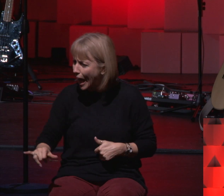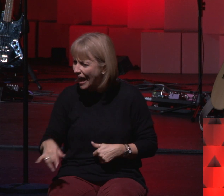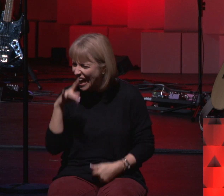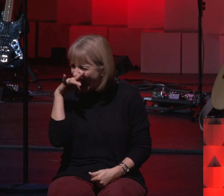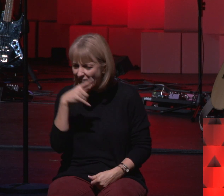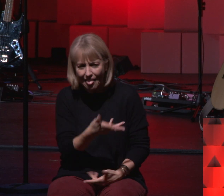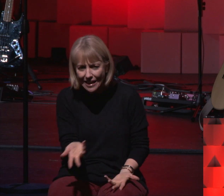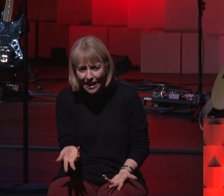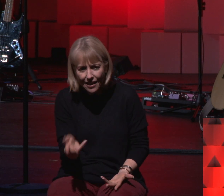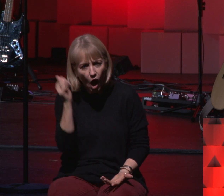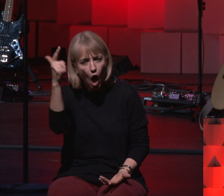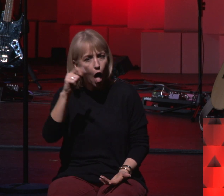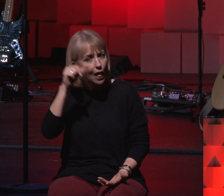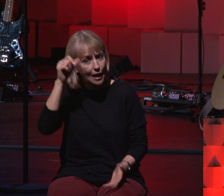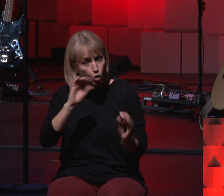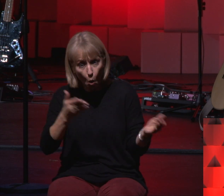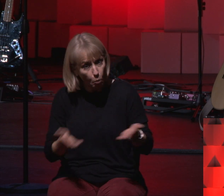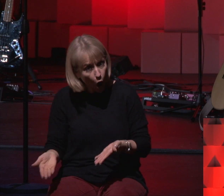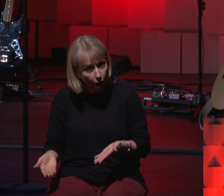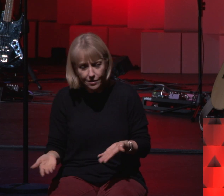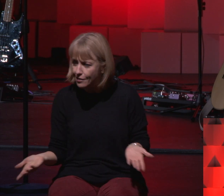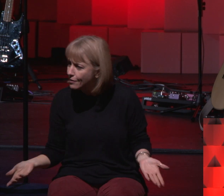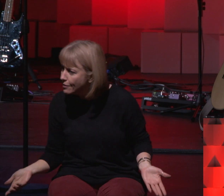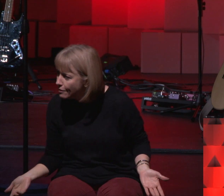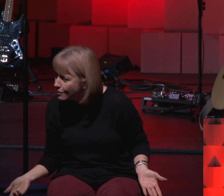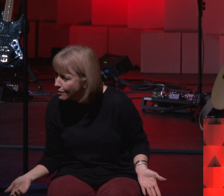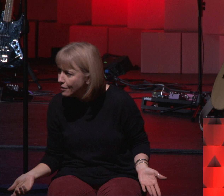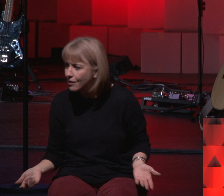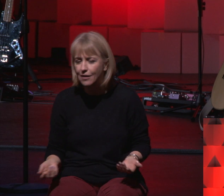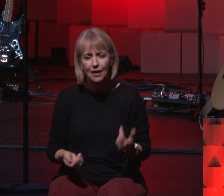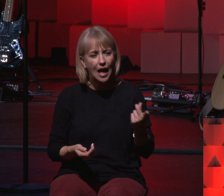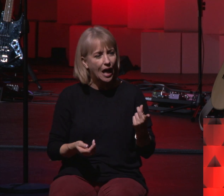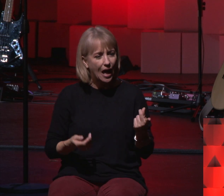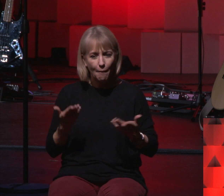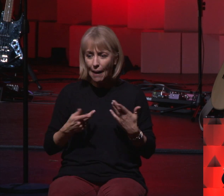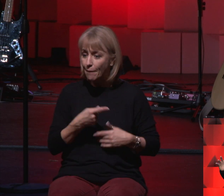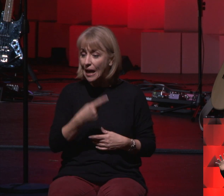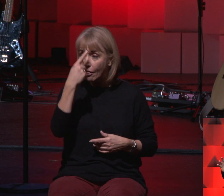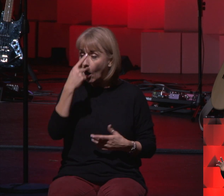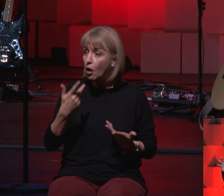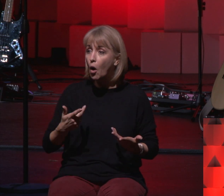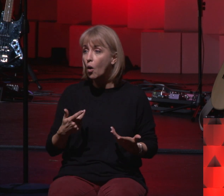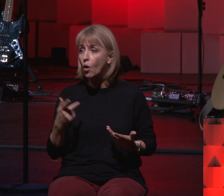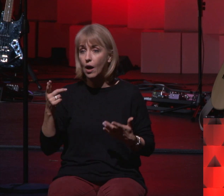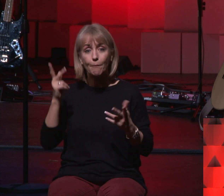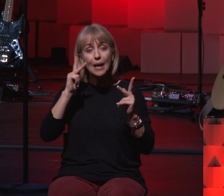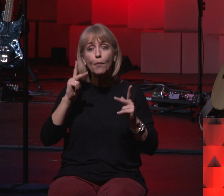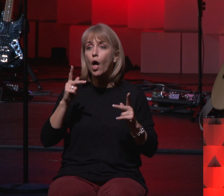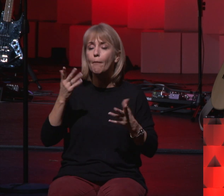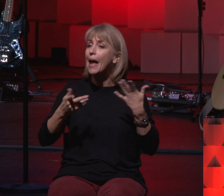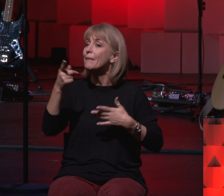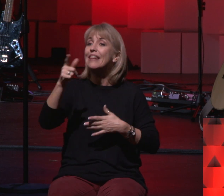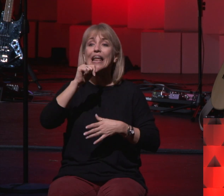kid. I don't know if he was the only one in the room, but I assume they thought they were just going about their day, and Jesus over here, they just flocked to go hear him. They